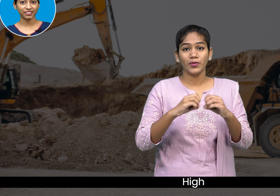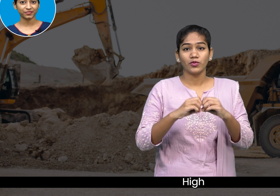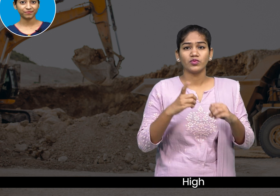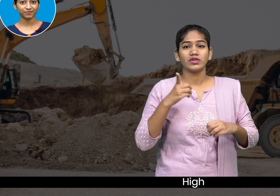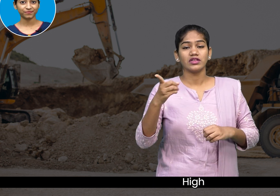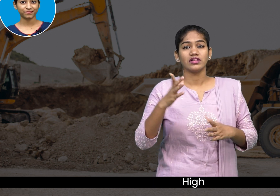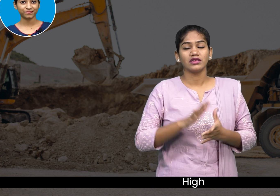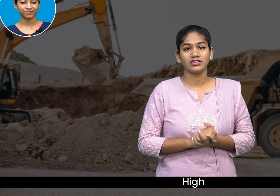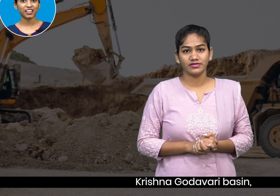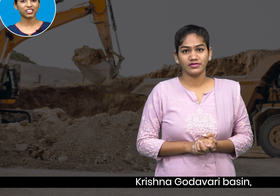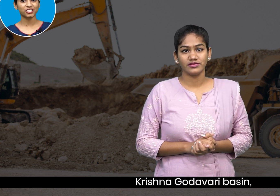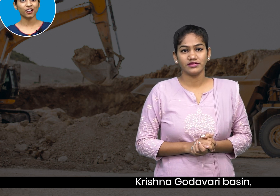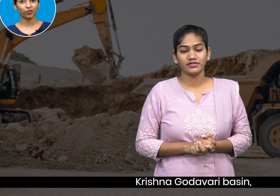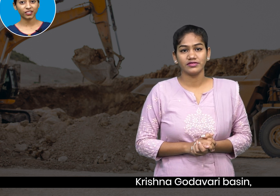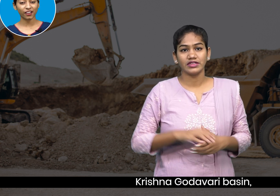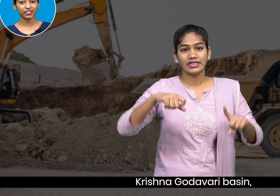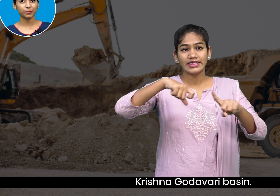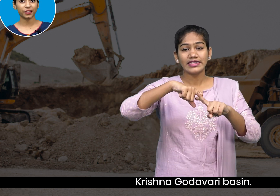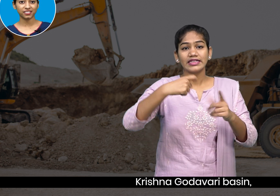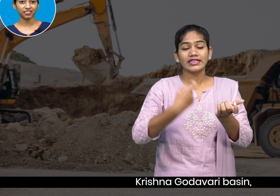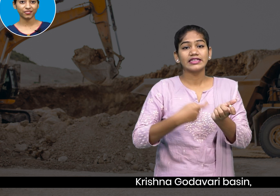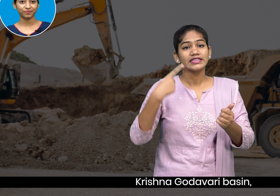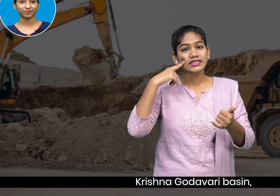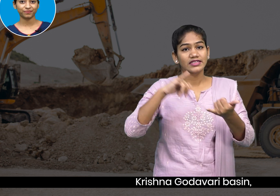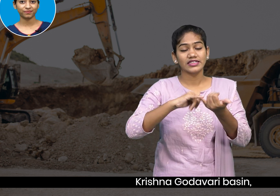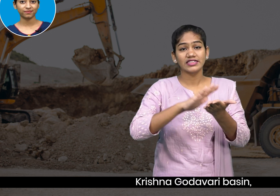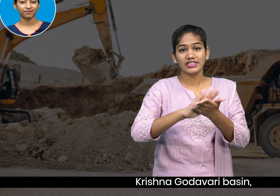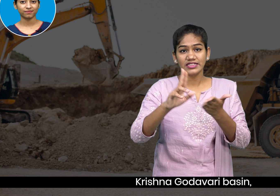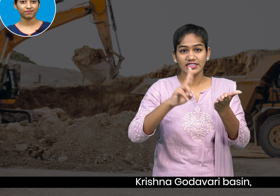High, Krishna Godavari Basin,